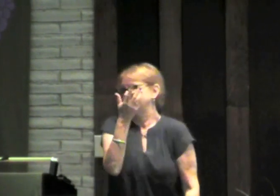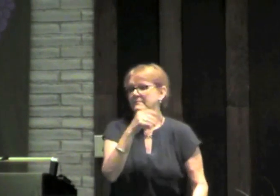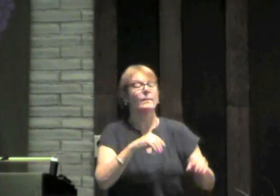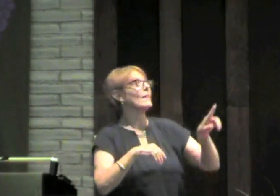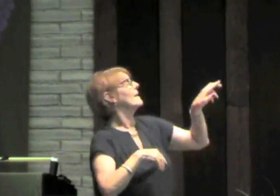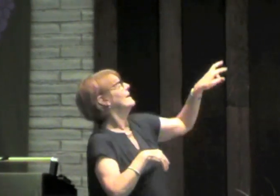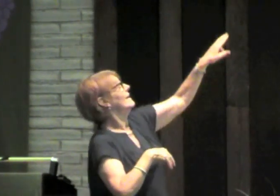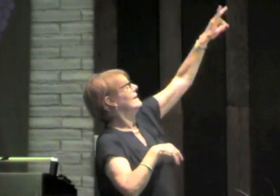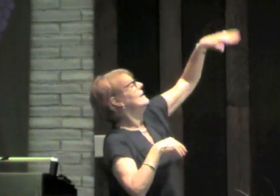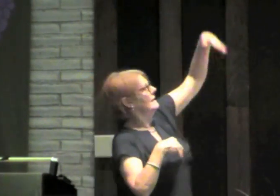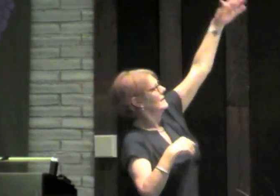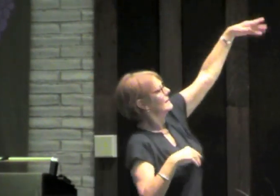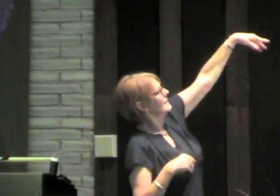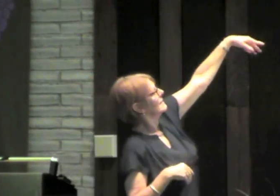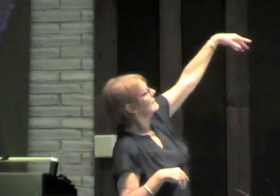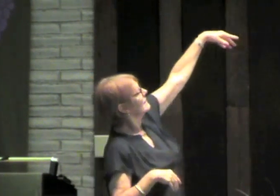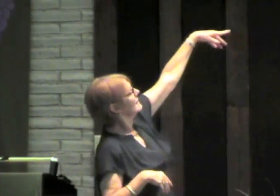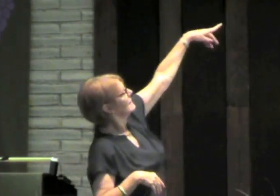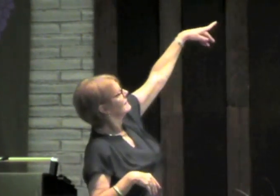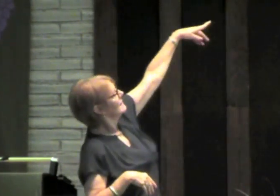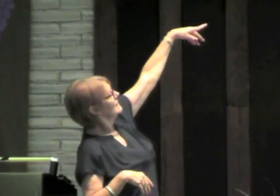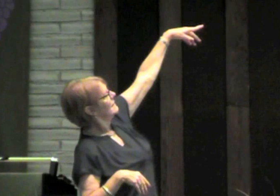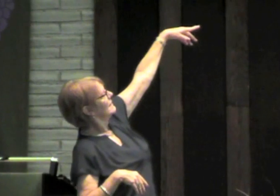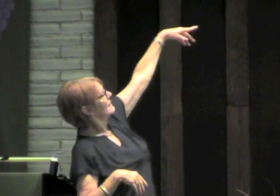So we had to separate from them.